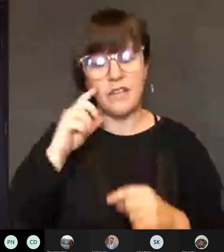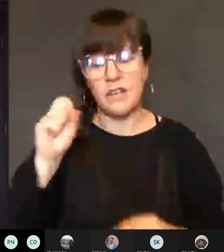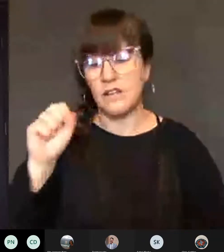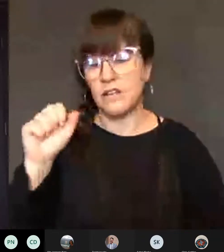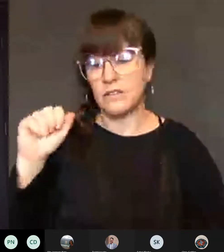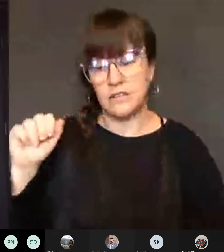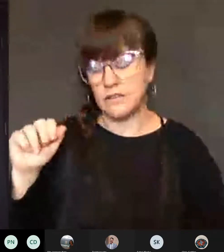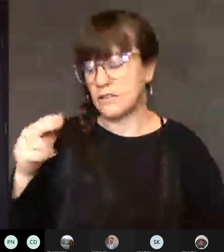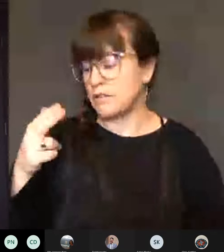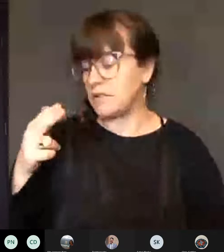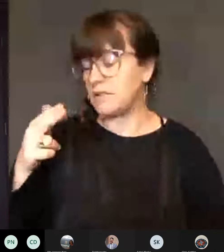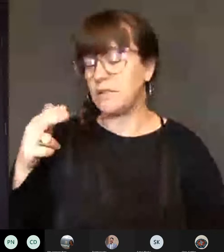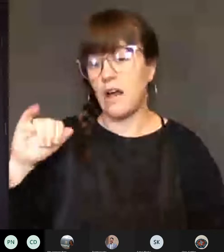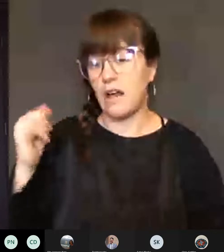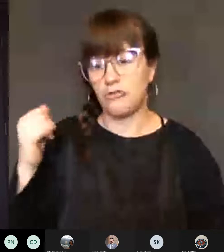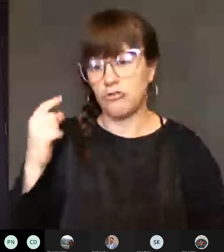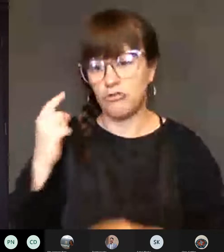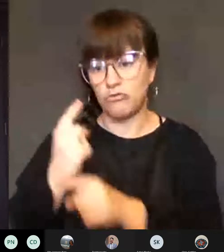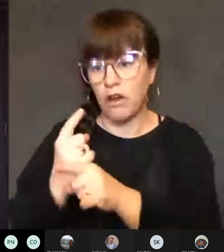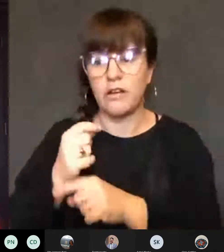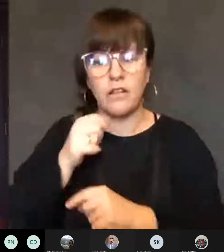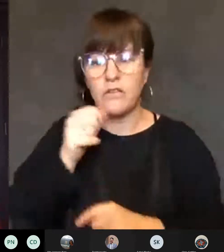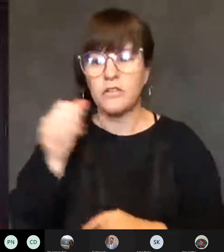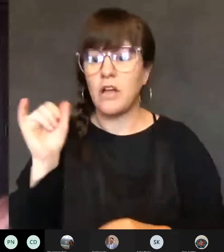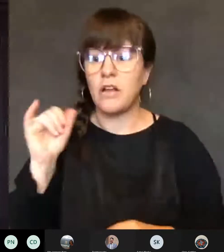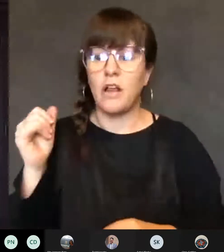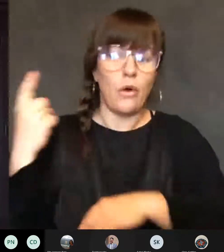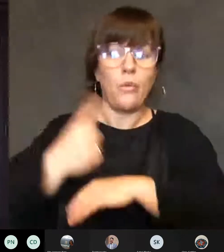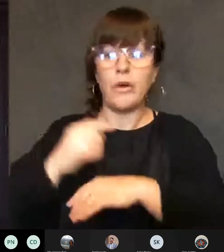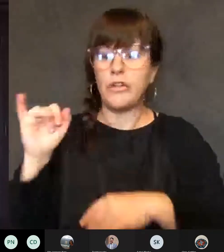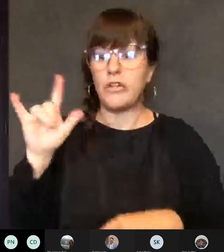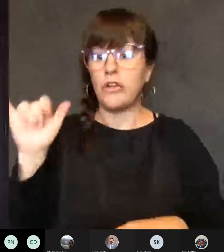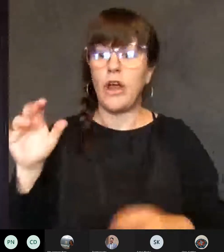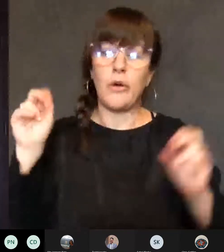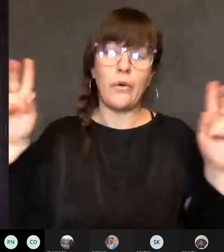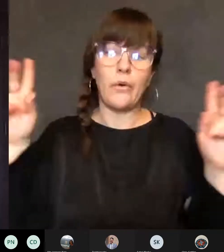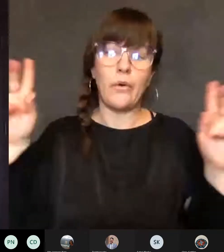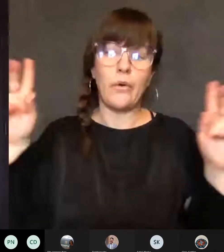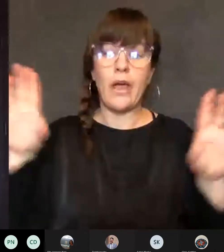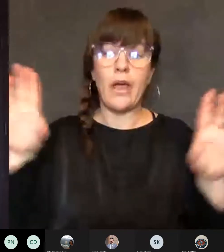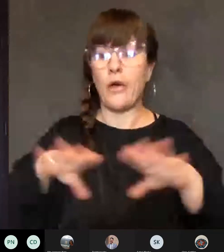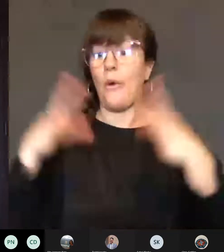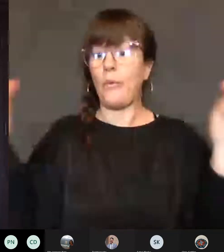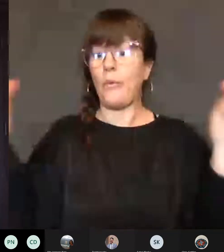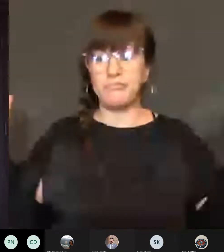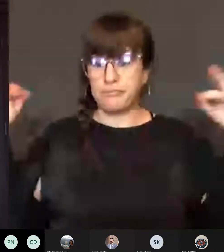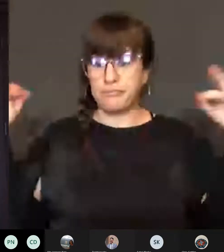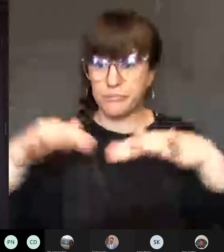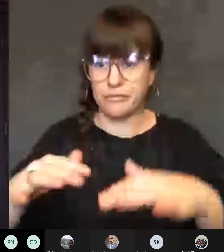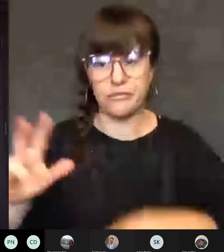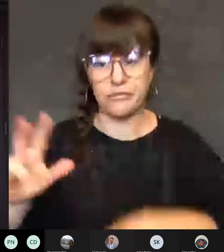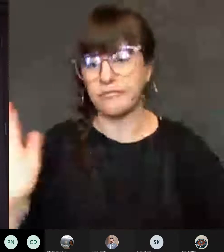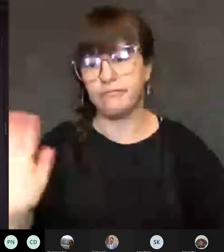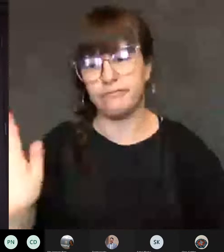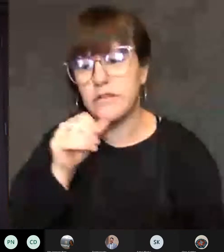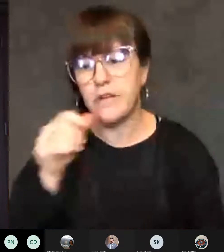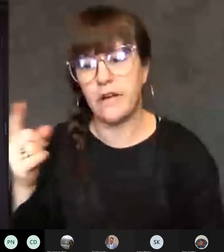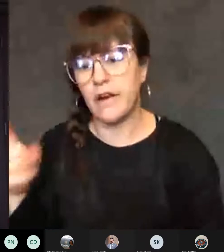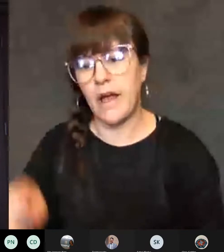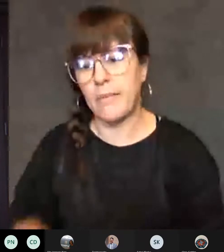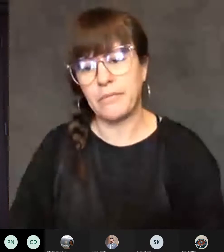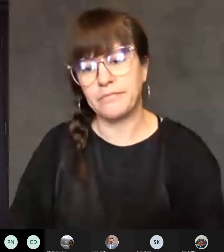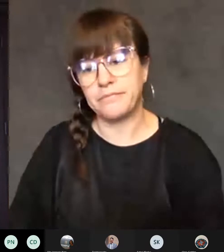it's not going to be like there's a day in July or something where, okay, everybody gets to come back and it's going to be normal again. I don't think so.